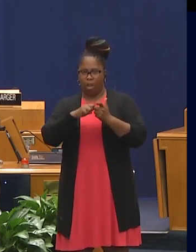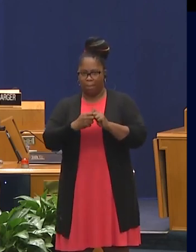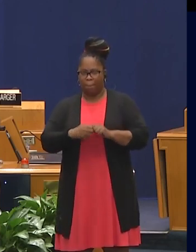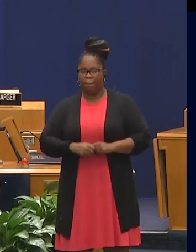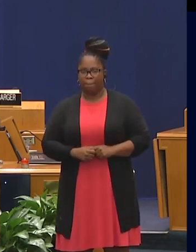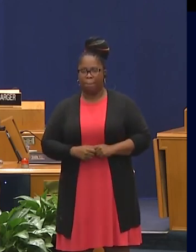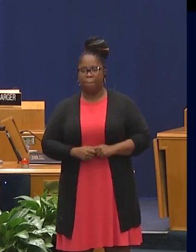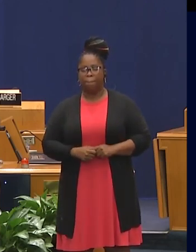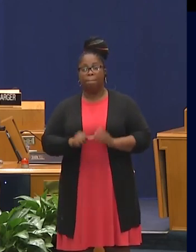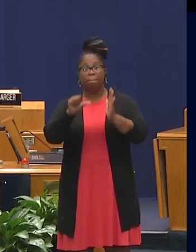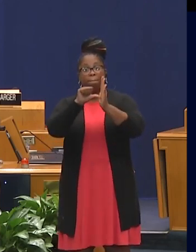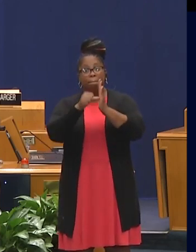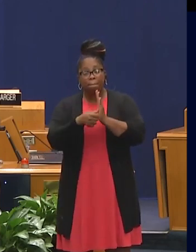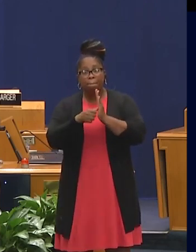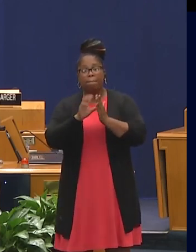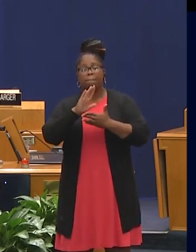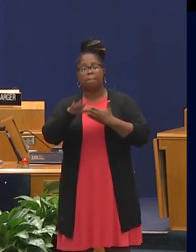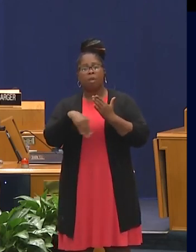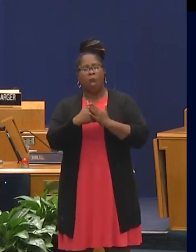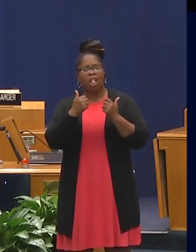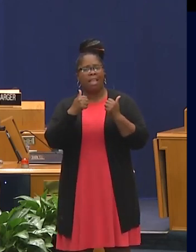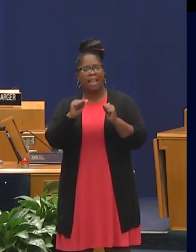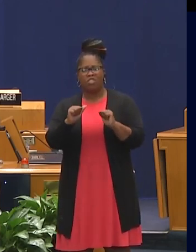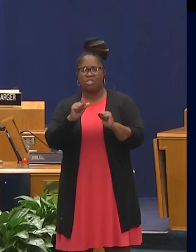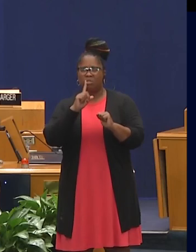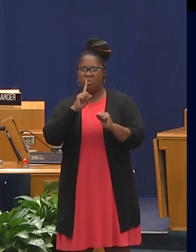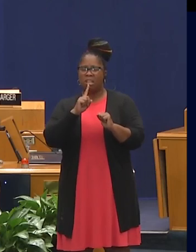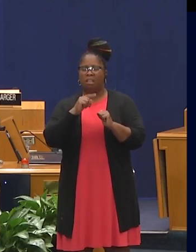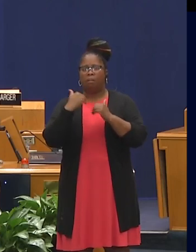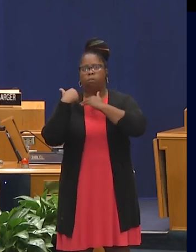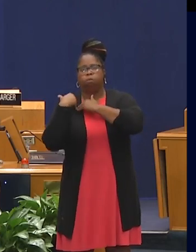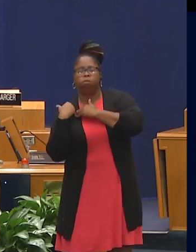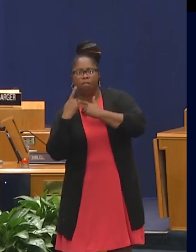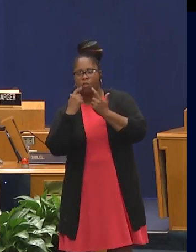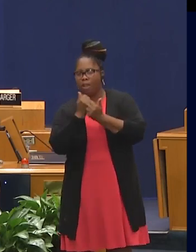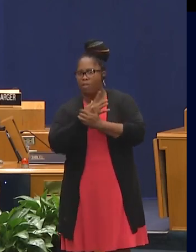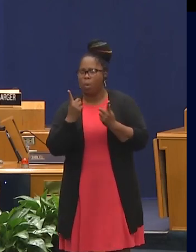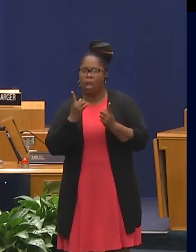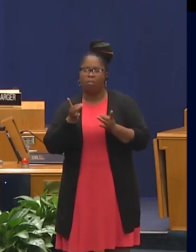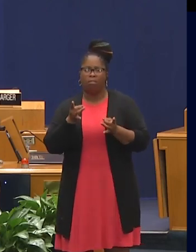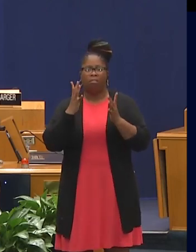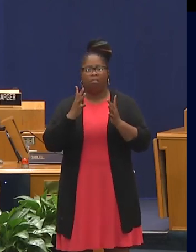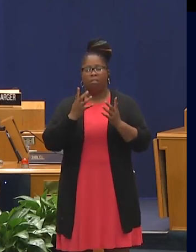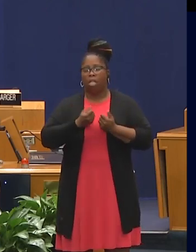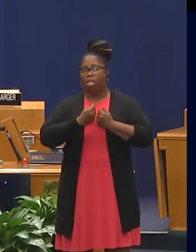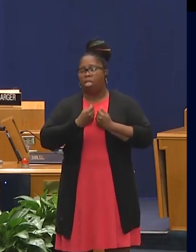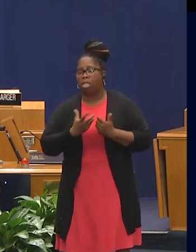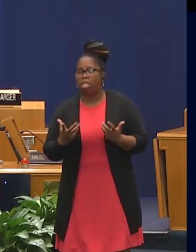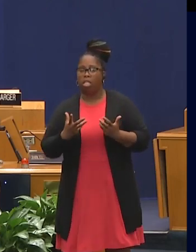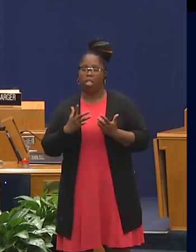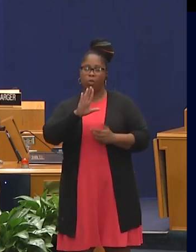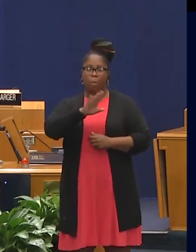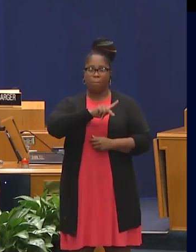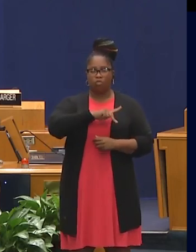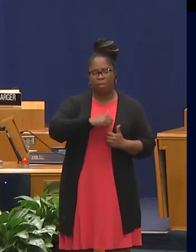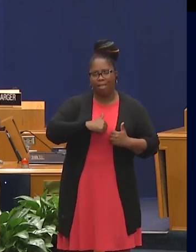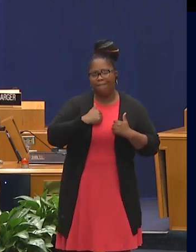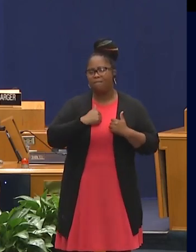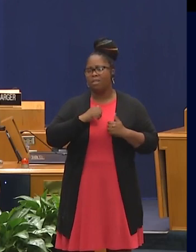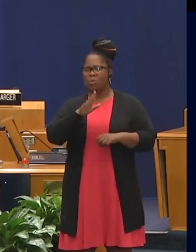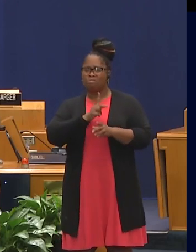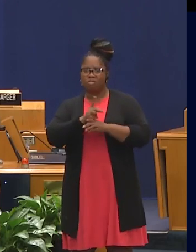of the efforts are very difficult on everybody. I know that the toll that this is taking on people's personal and professional lives, and